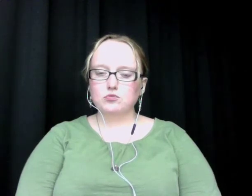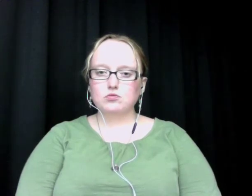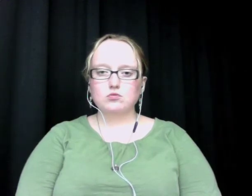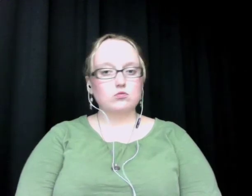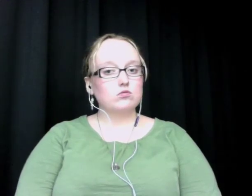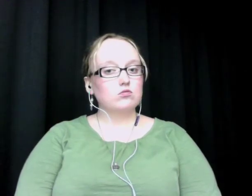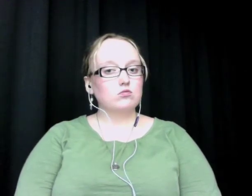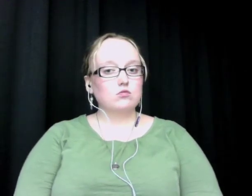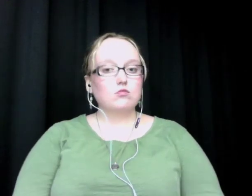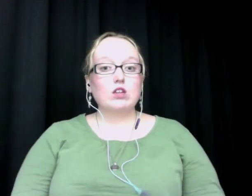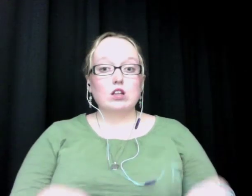page.